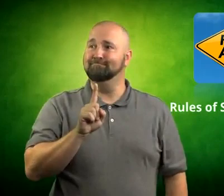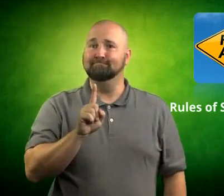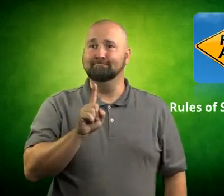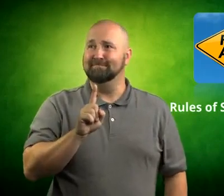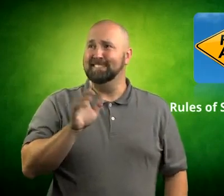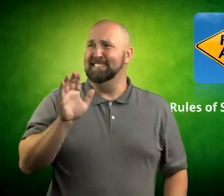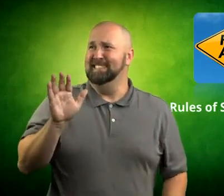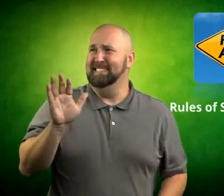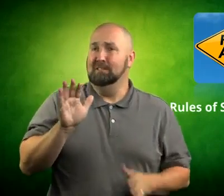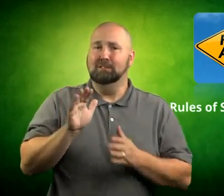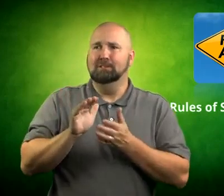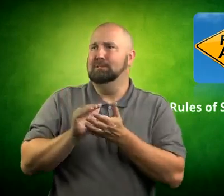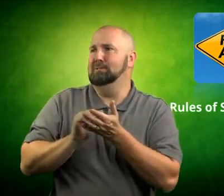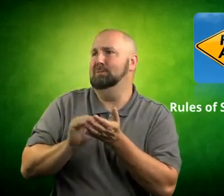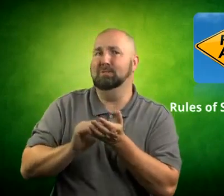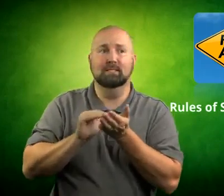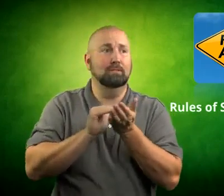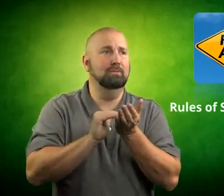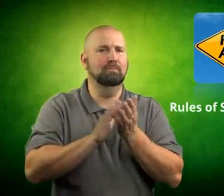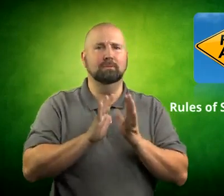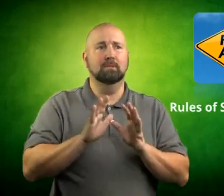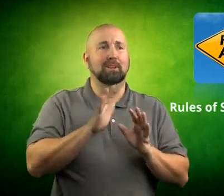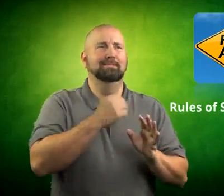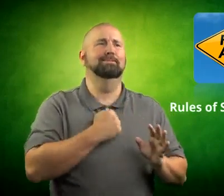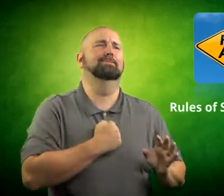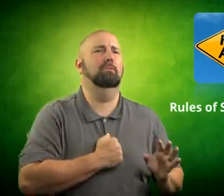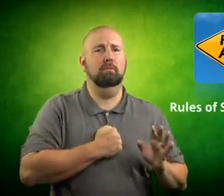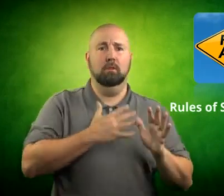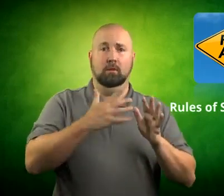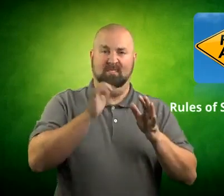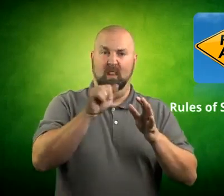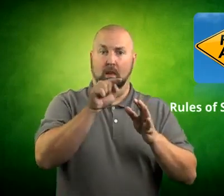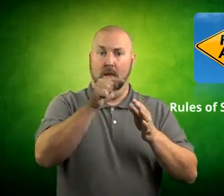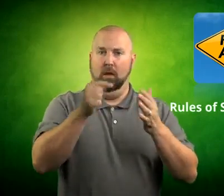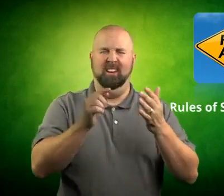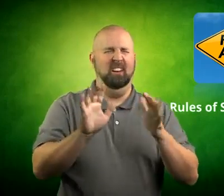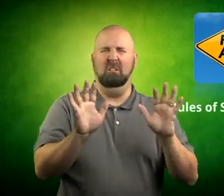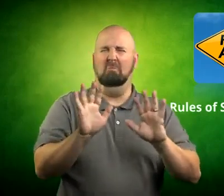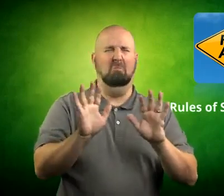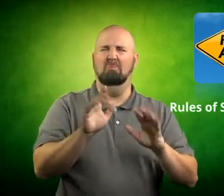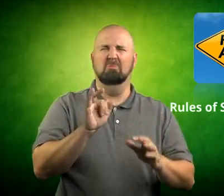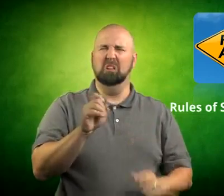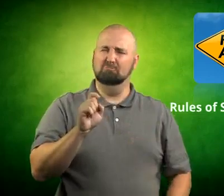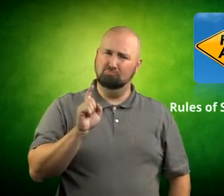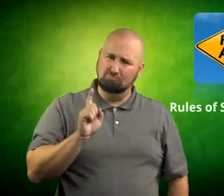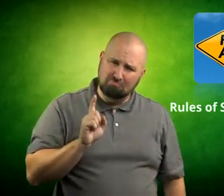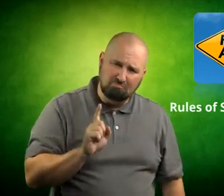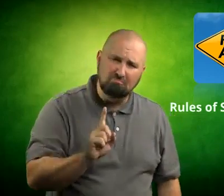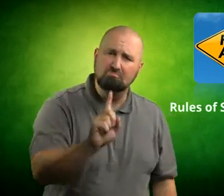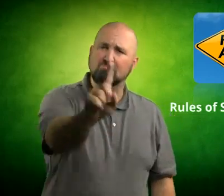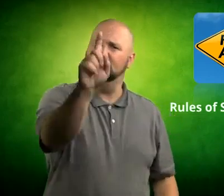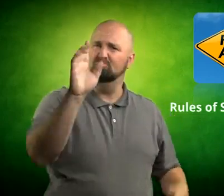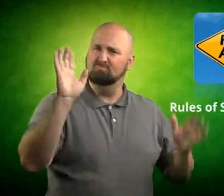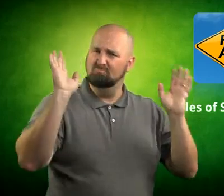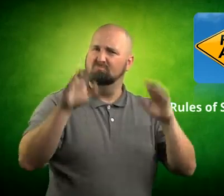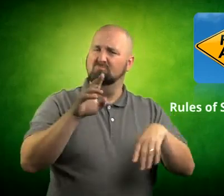who are talking. You need to go through their line of sight. You don't need to say, I'm sorry, excuse